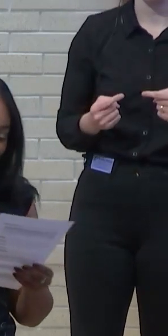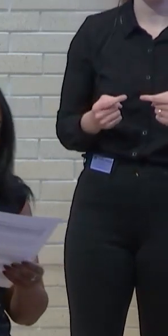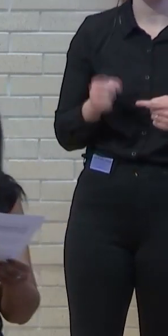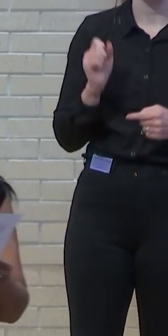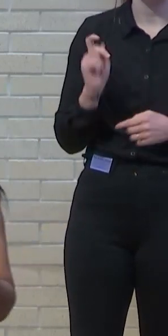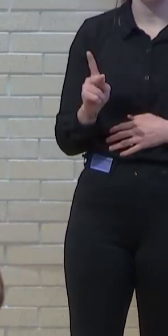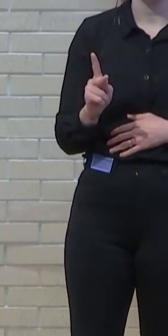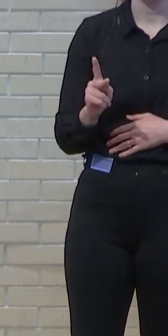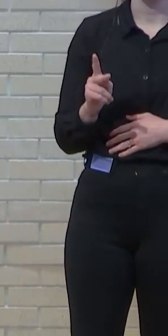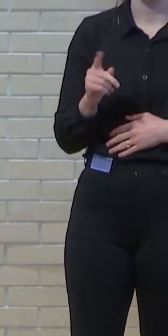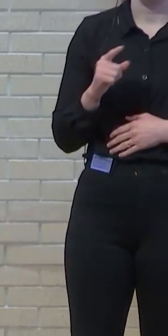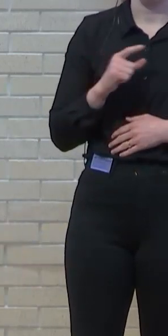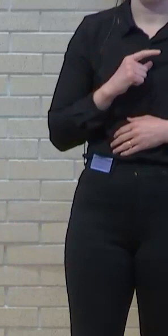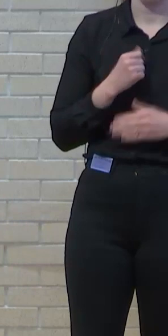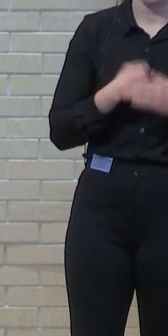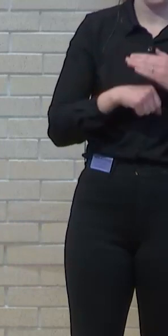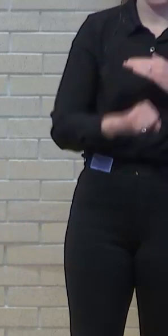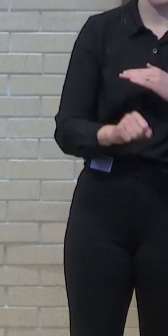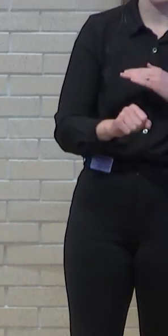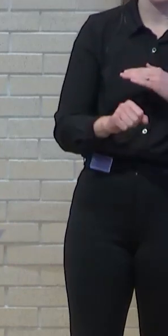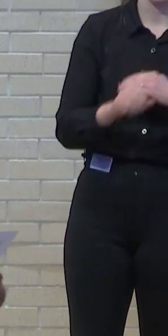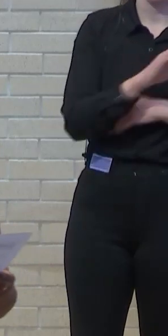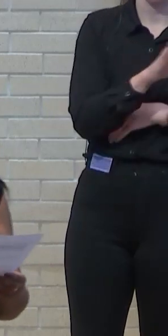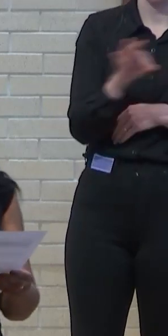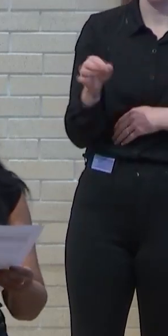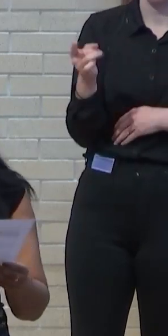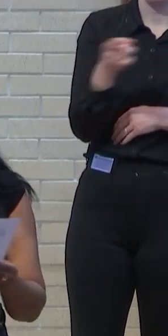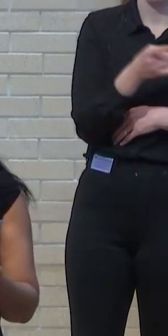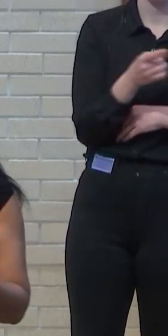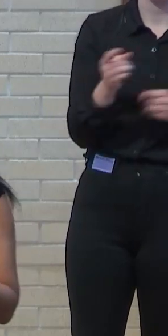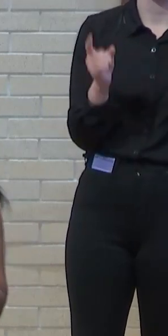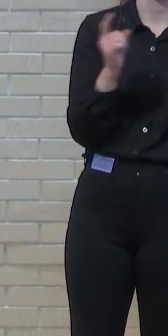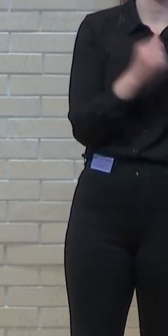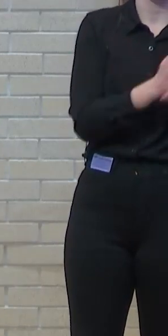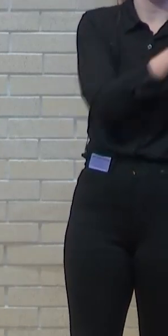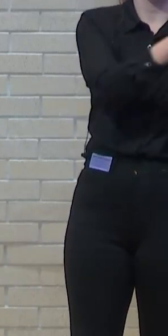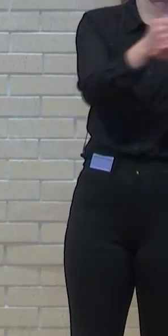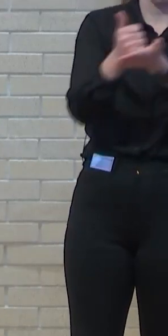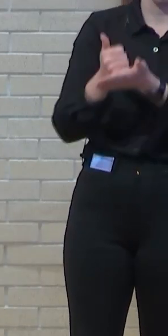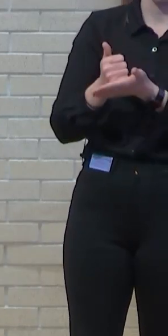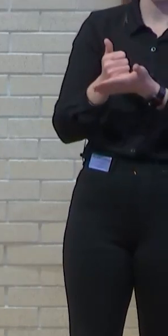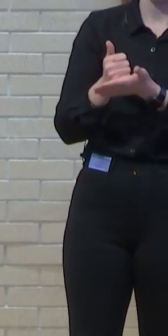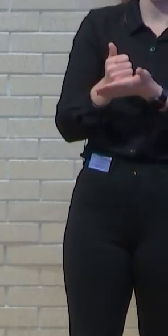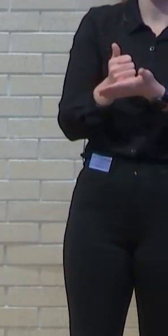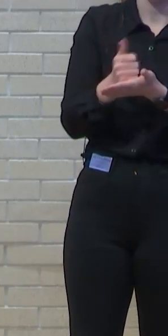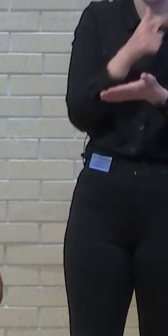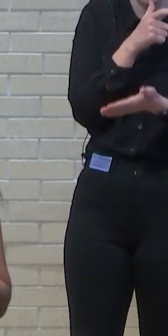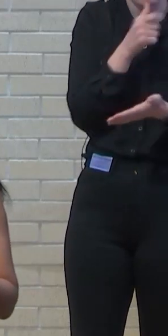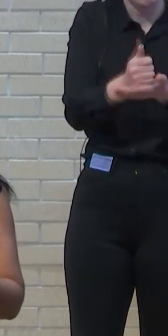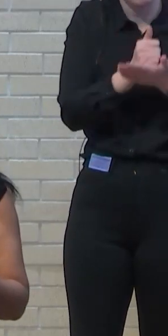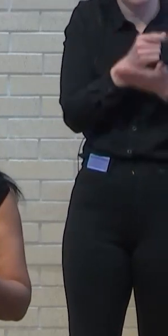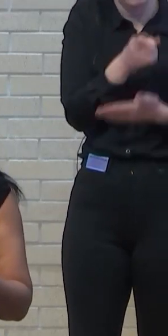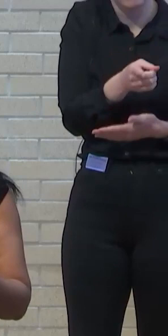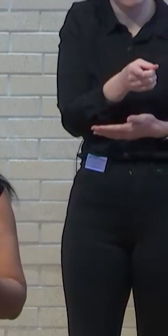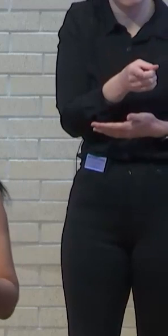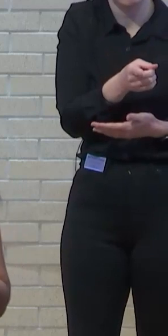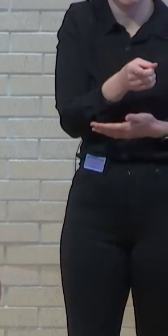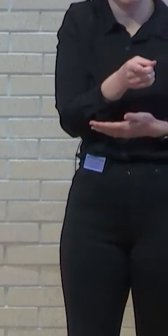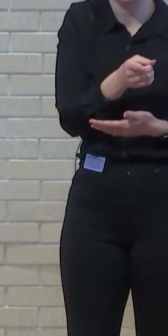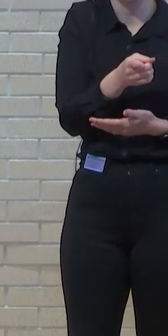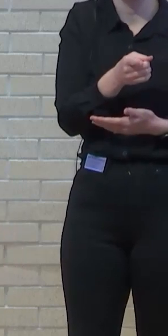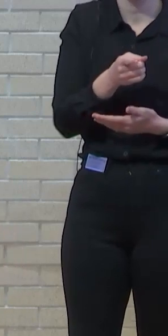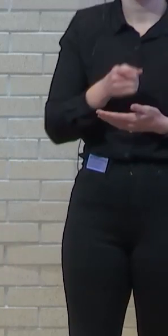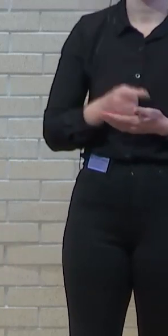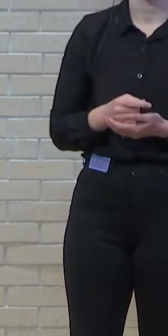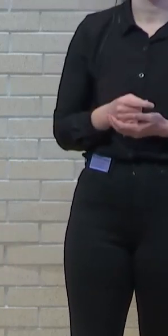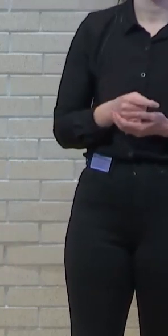comes across your path, but who is helping you? Even with several support systems, the bulk of the load is still on you because no one